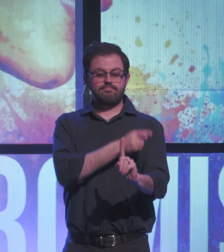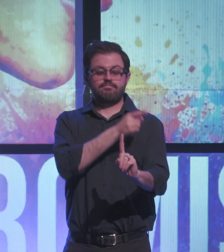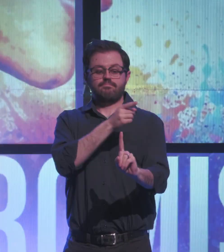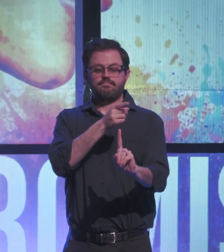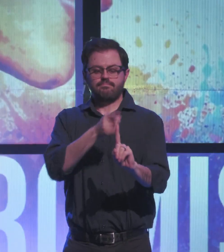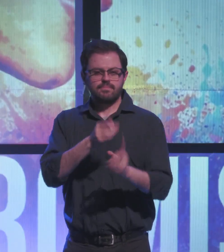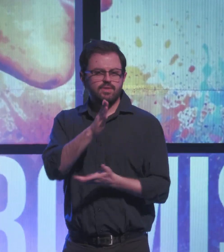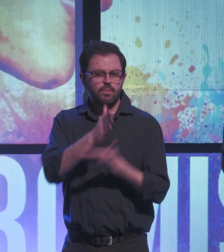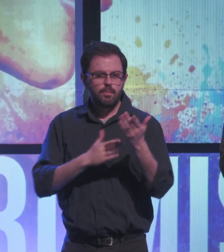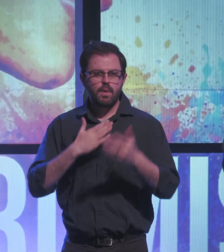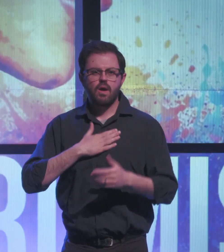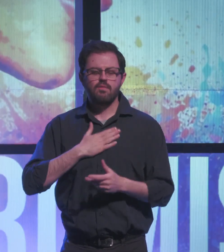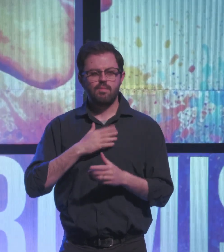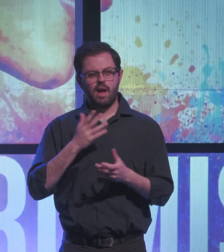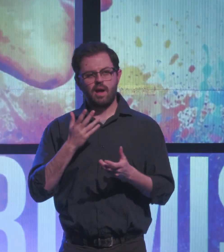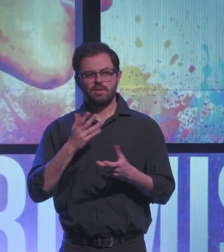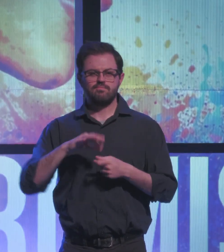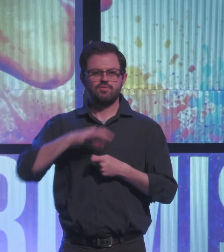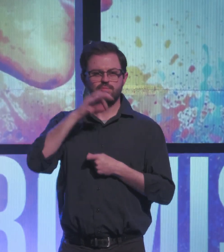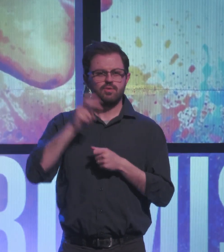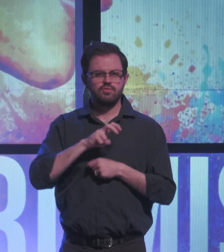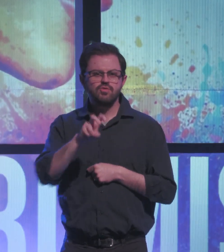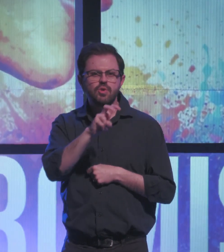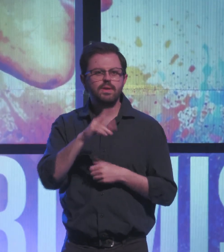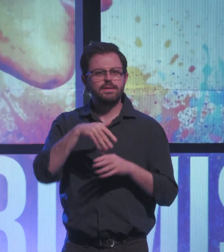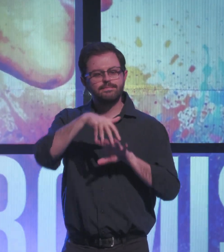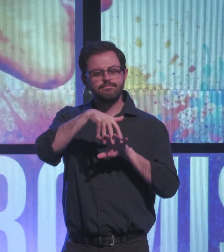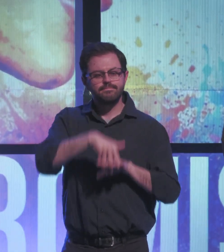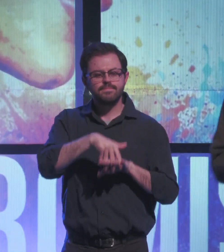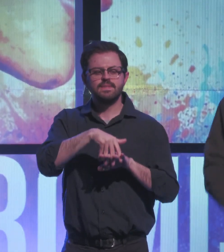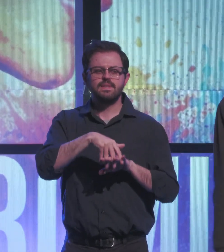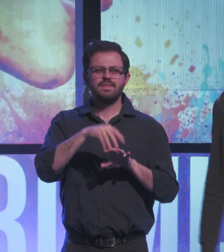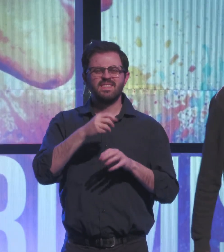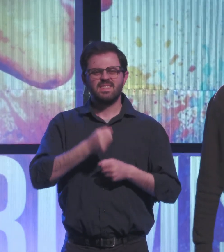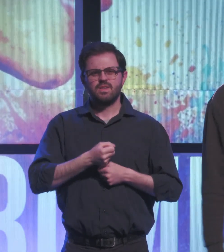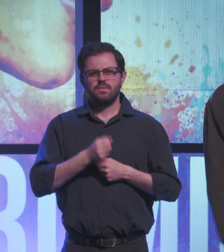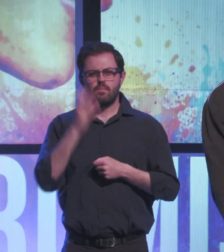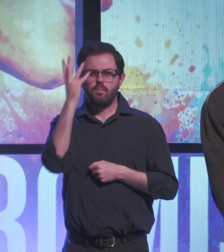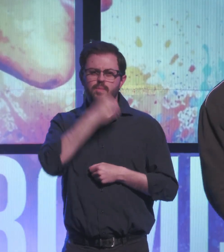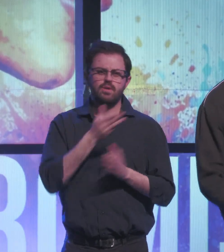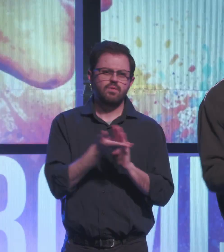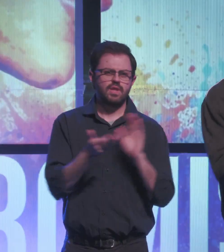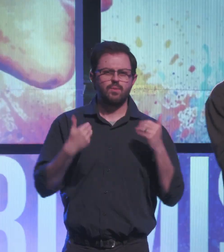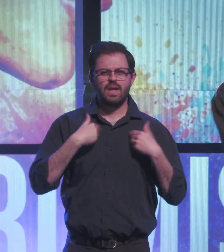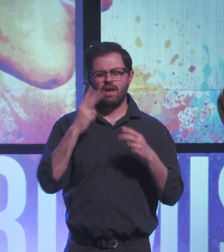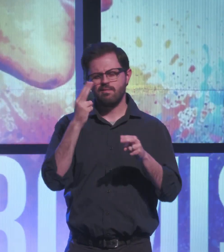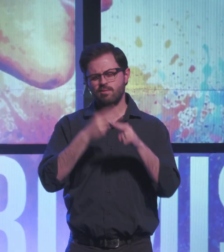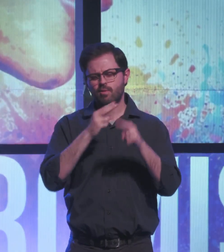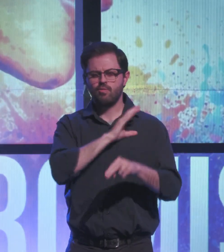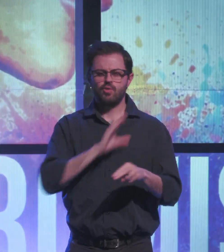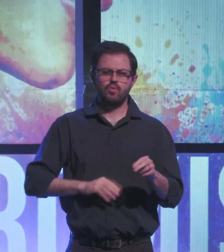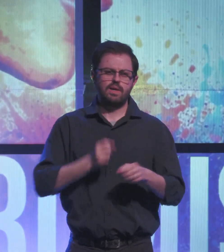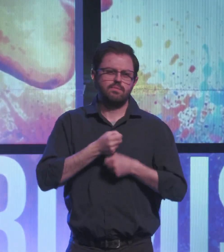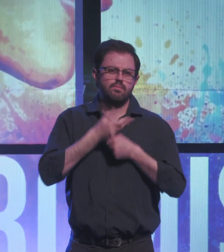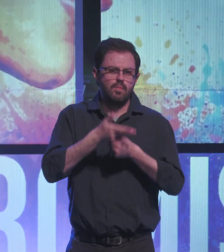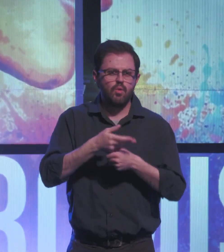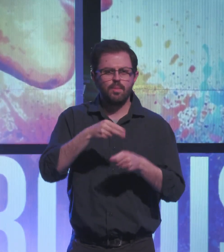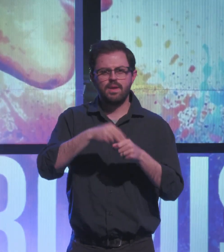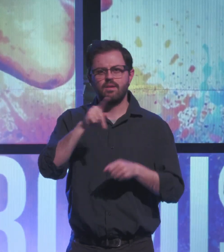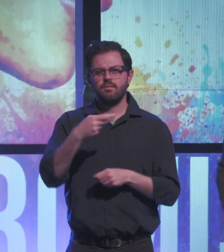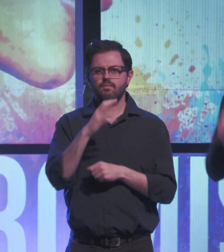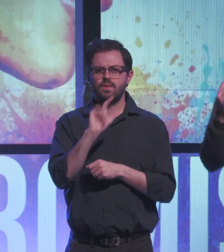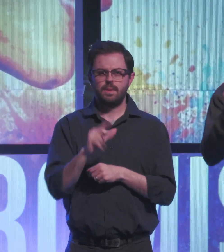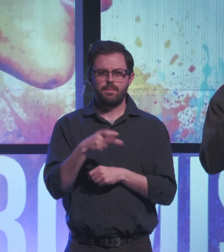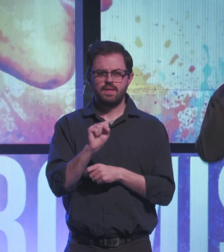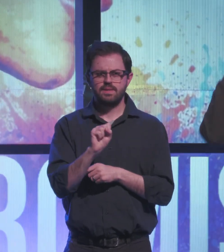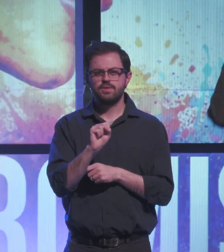live is really grounded in this beautiful thing called the Christ poem that we have in Philippians chapter 2 that says Jesus, who in the very nature of